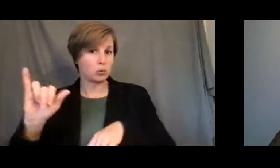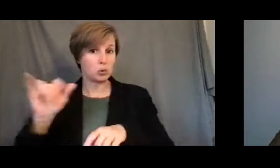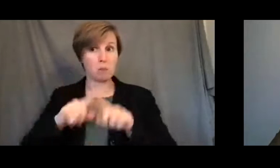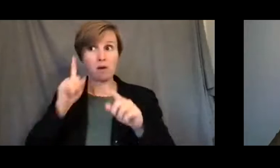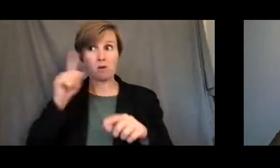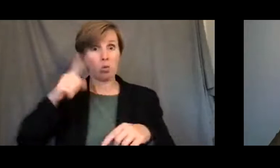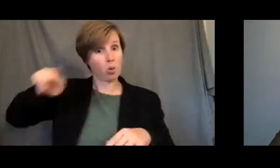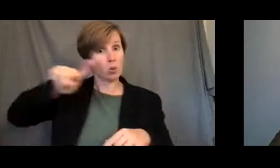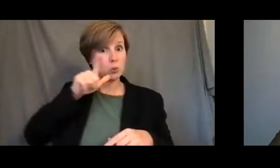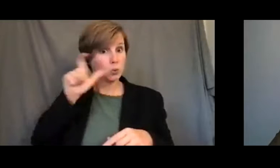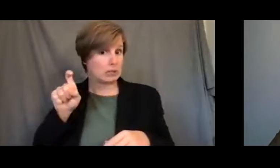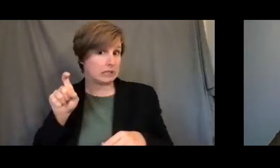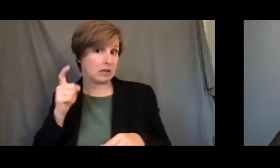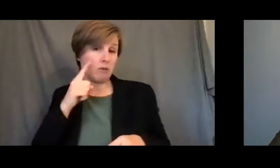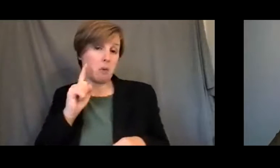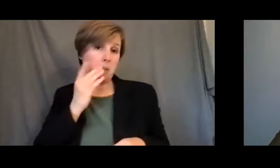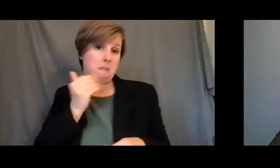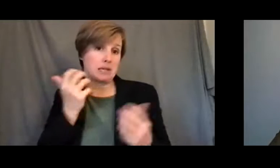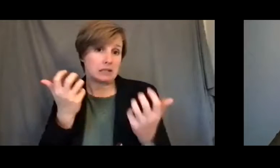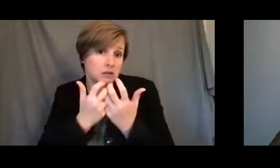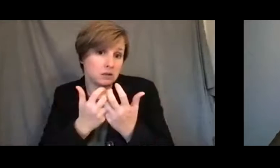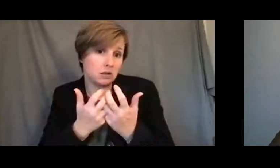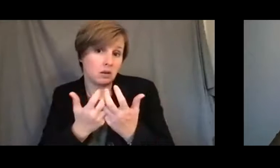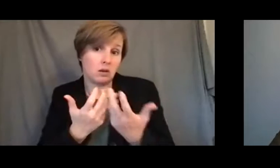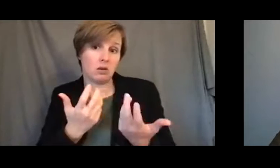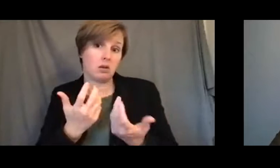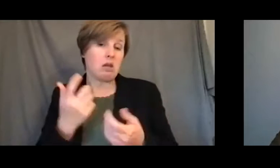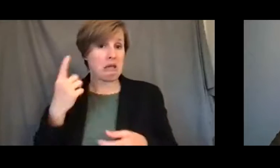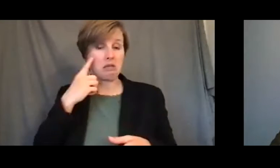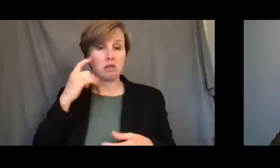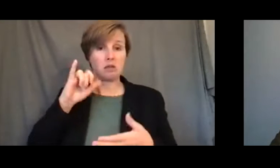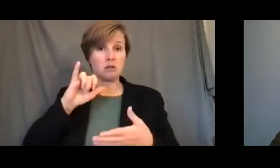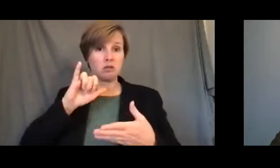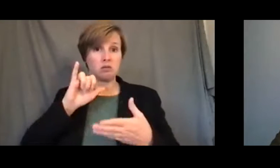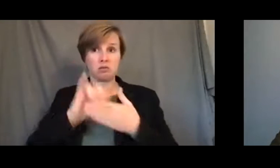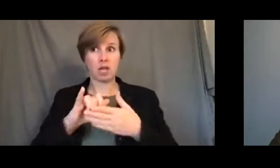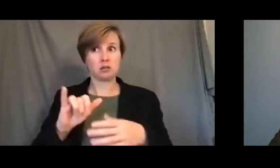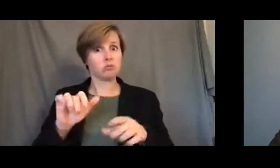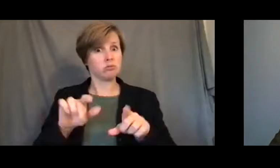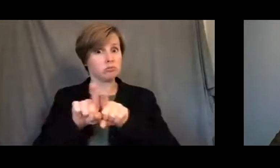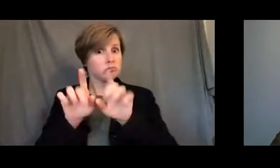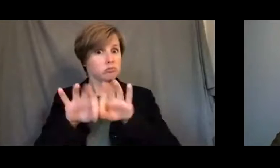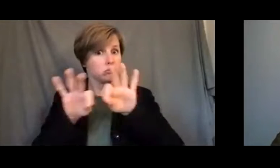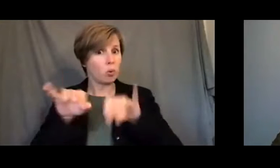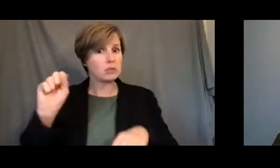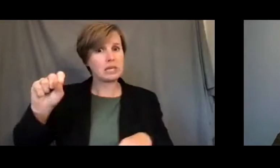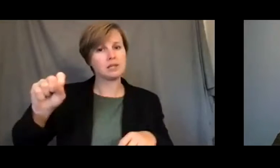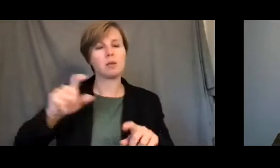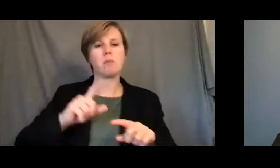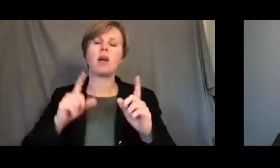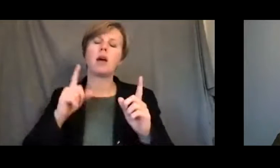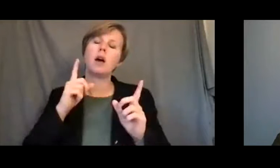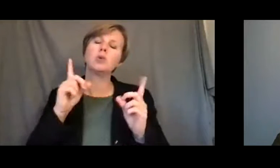for those who it would work best for at those particular times, I think it's essential. But like I said, I think there's a lot to be said